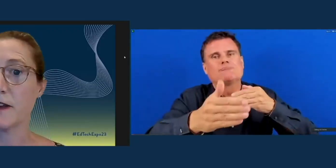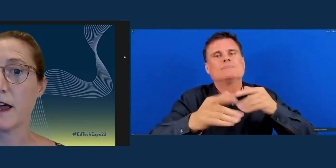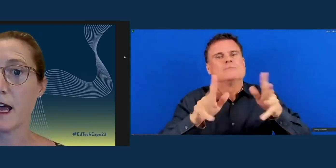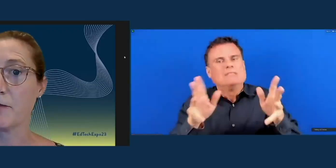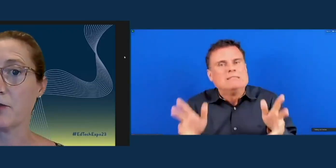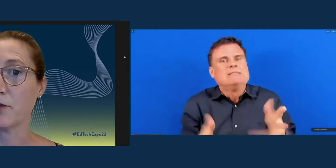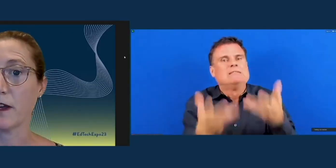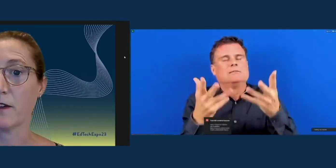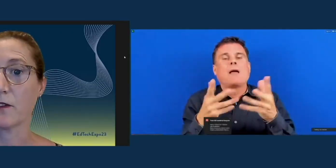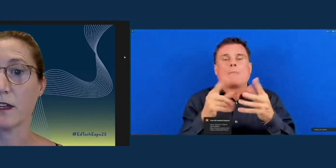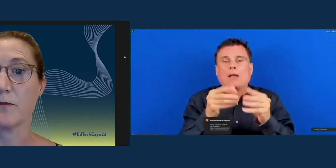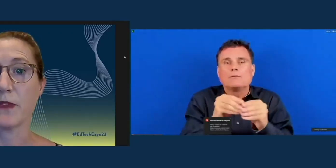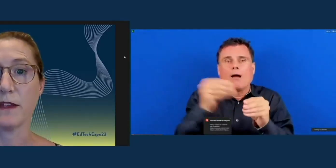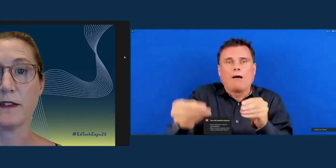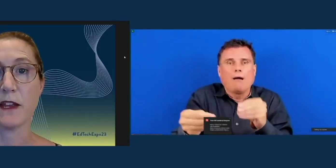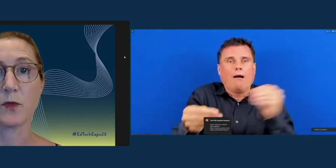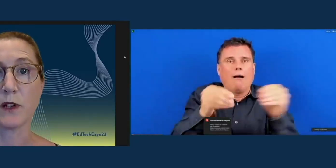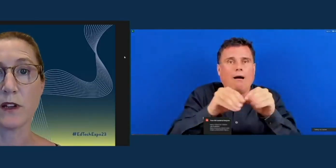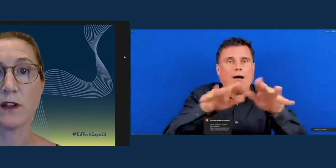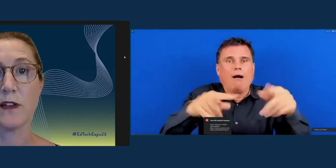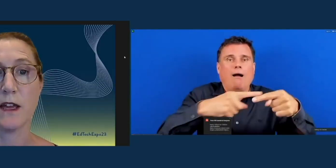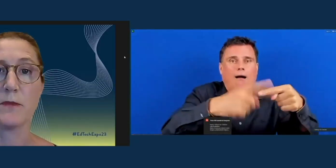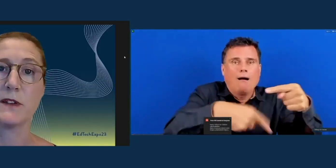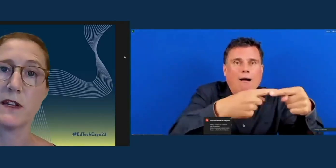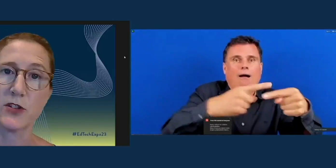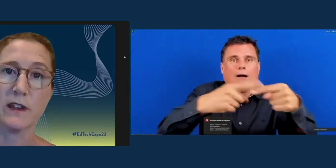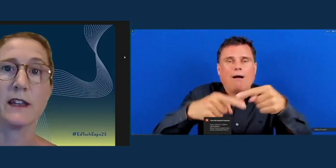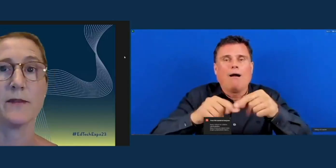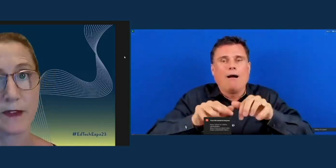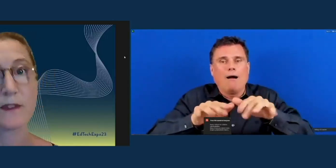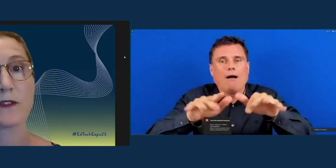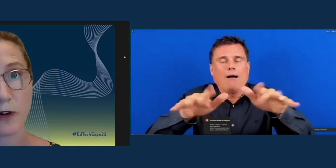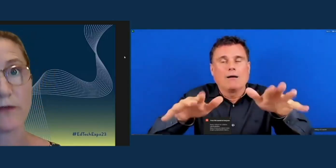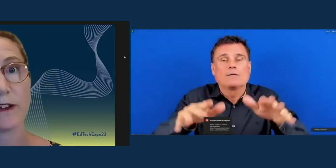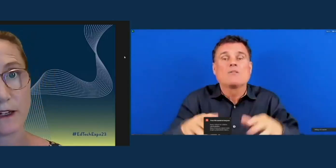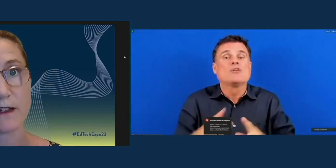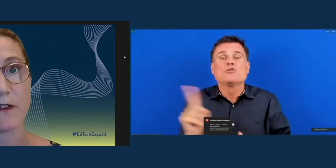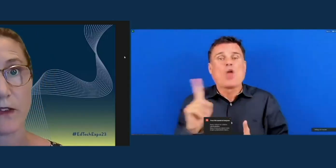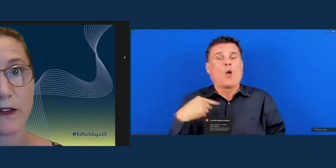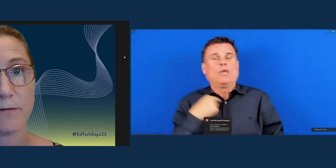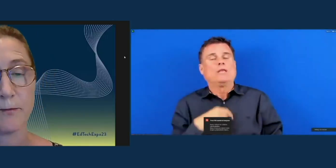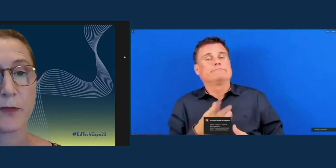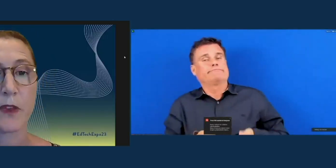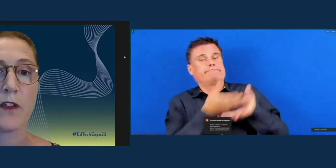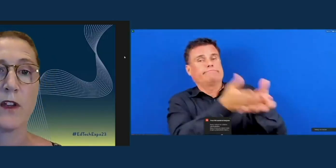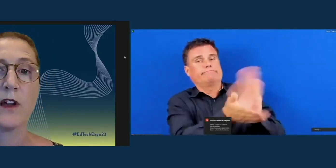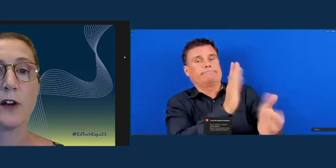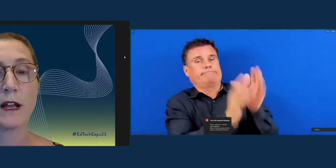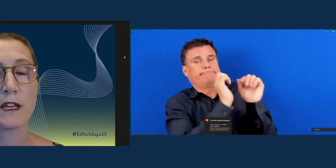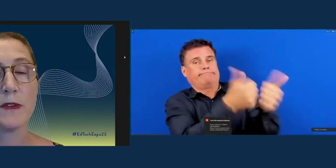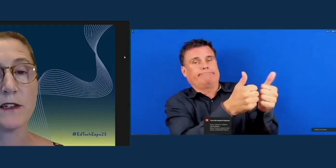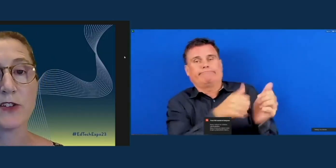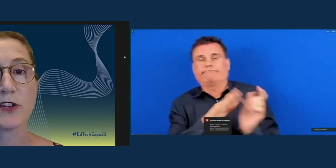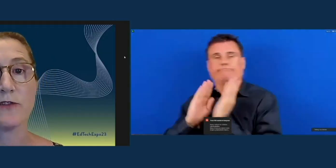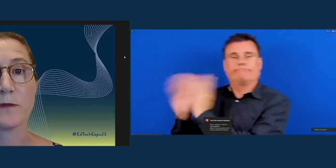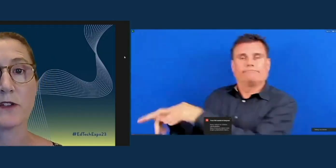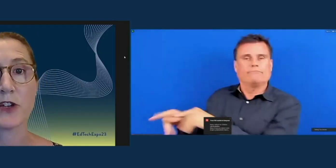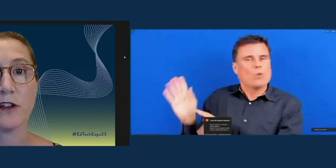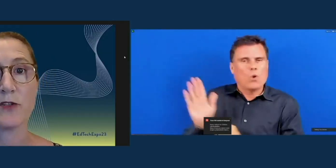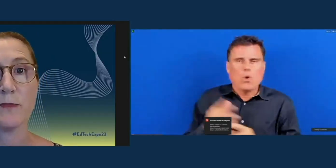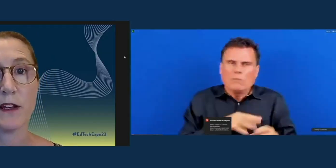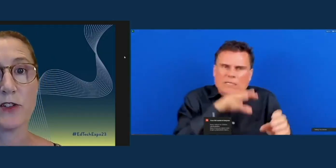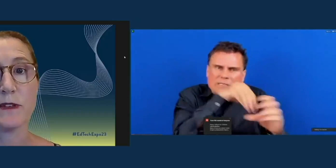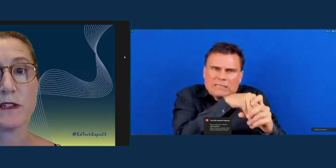integration does not happen organically. It takes work and potentially some more funding down the line. A recommendation